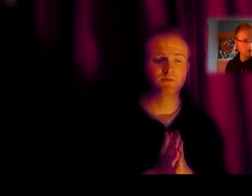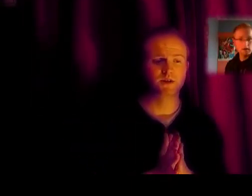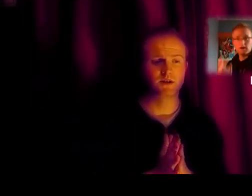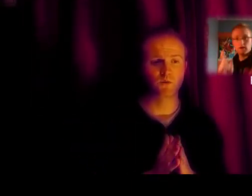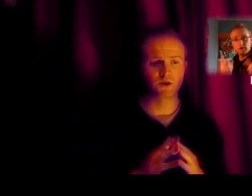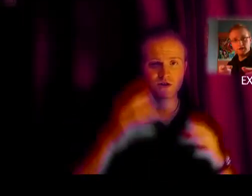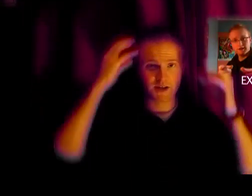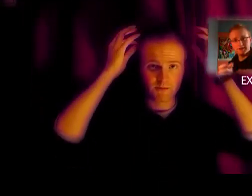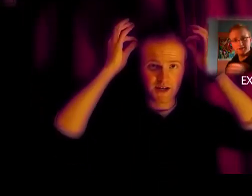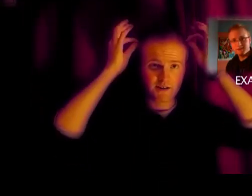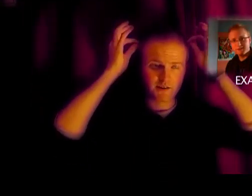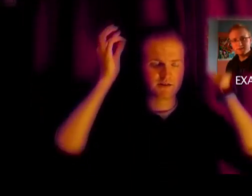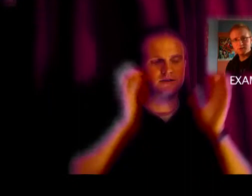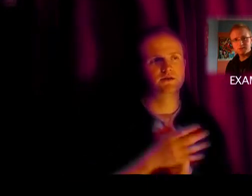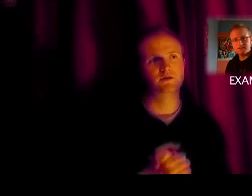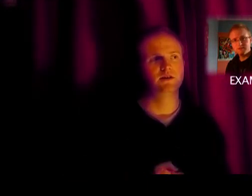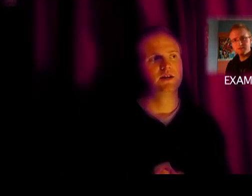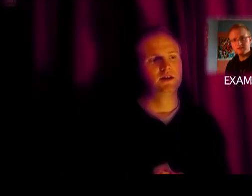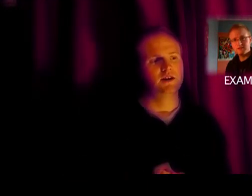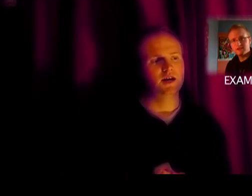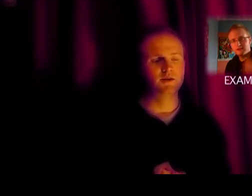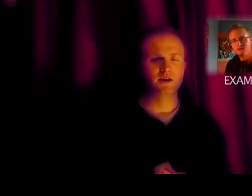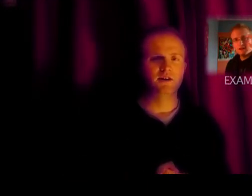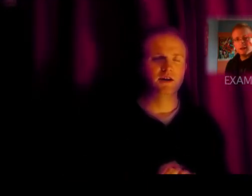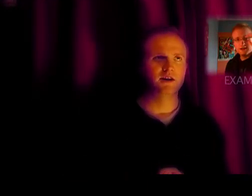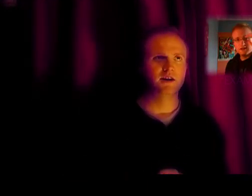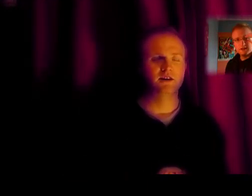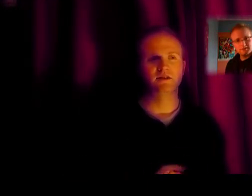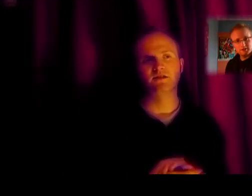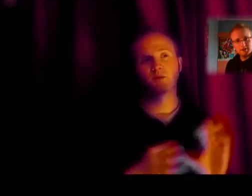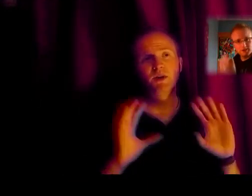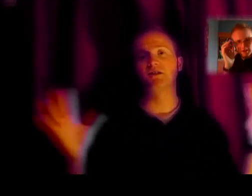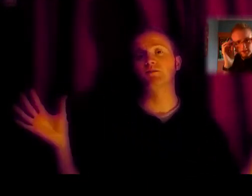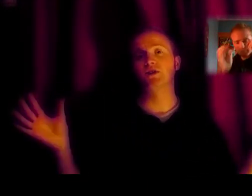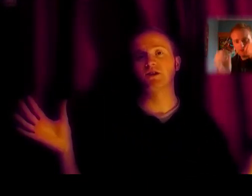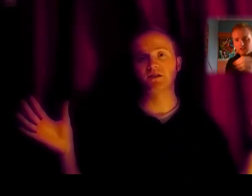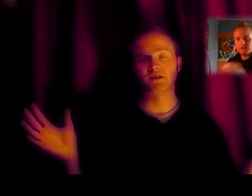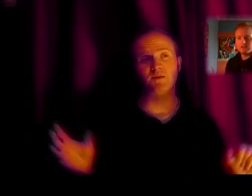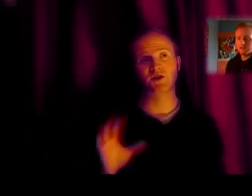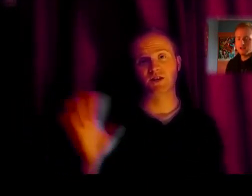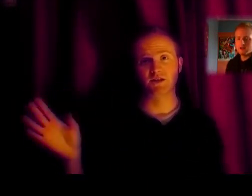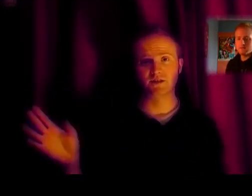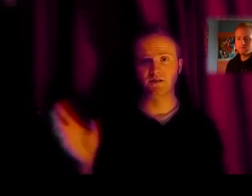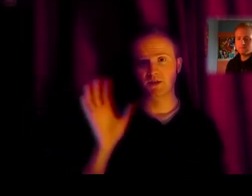me want to tear my hair out. So anyway, I've done some amazing vlogs, I'm not going to lie to you, made